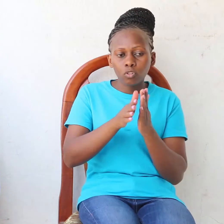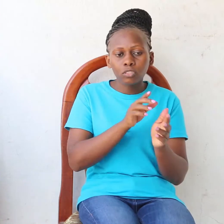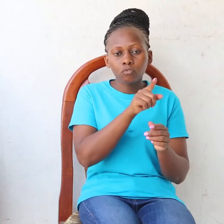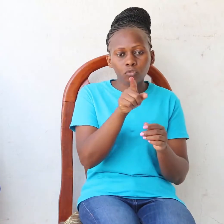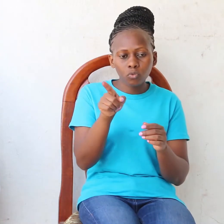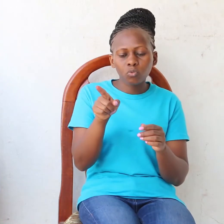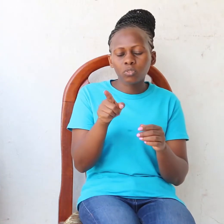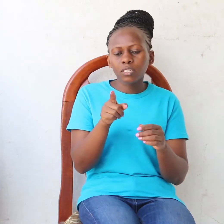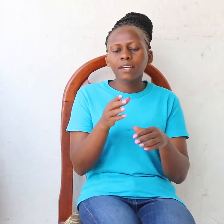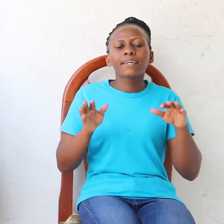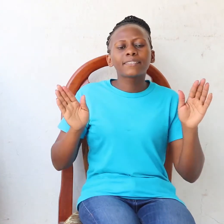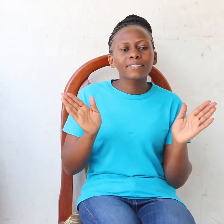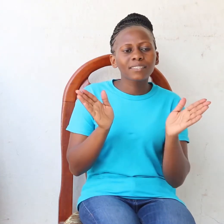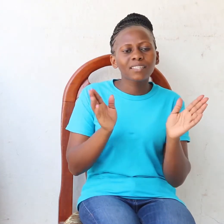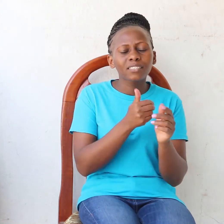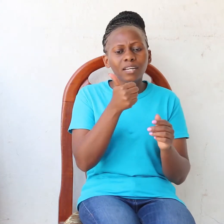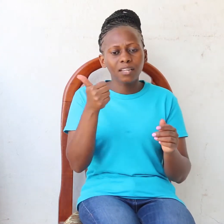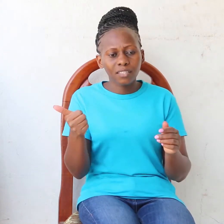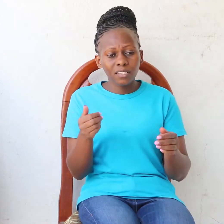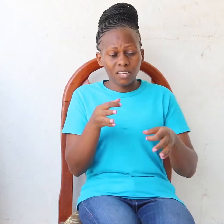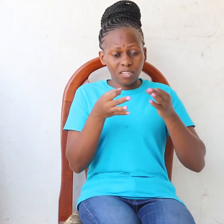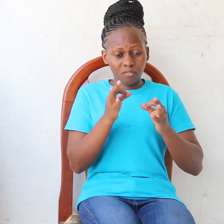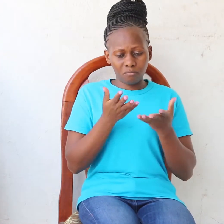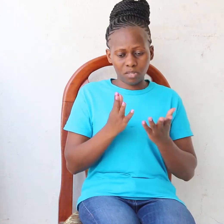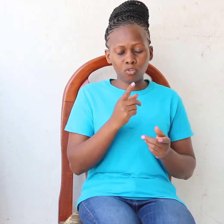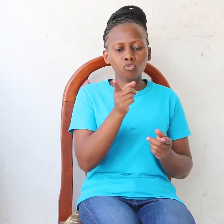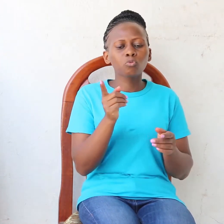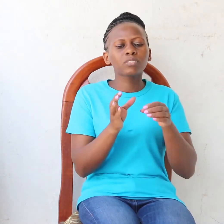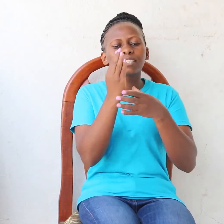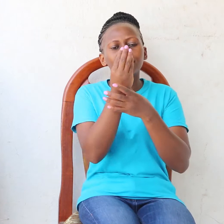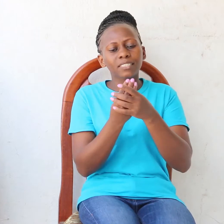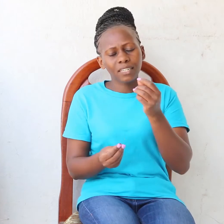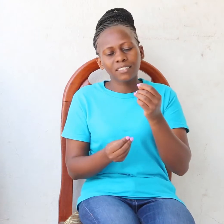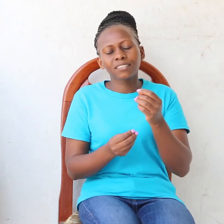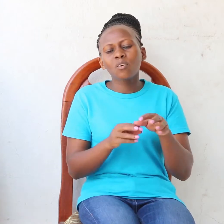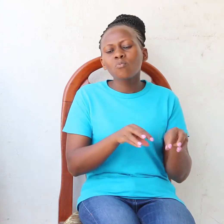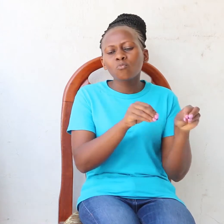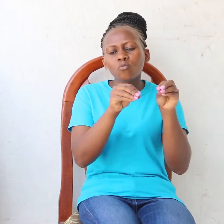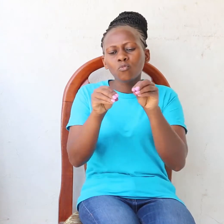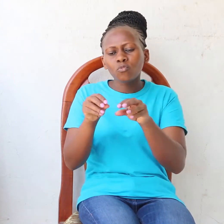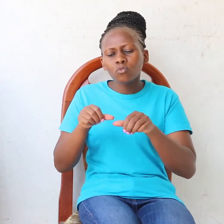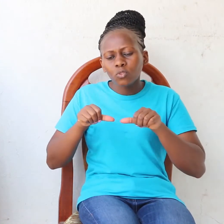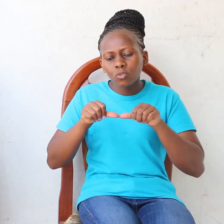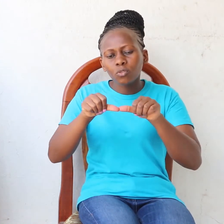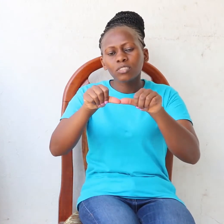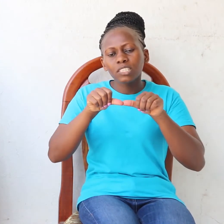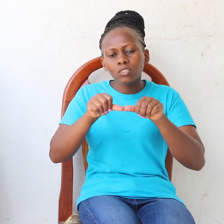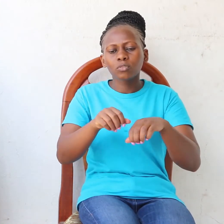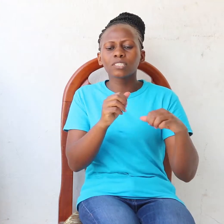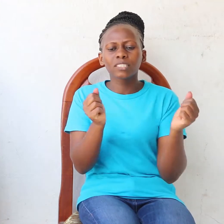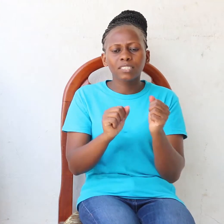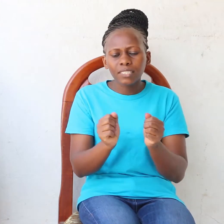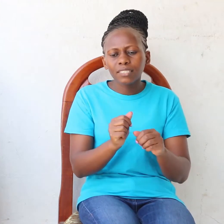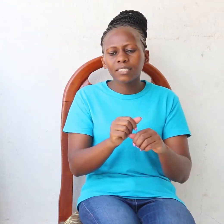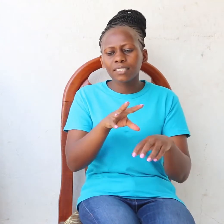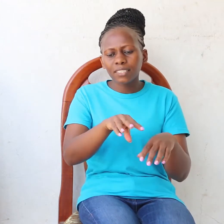you've been the discouraged one, move on, shake off the dust, emerge victorious.